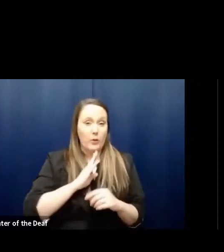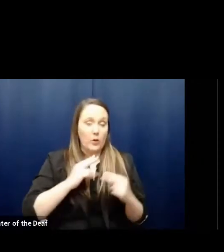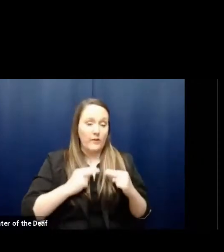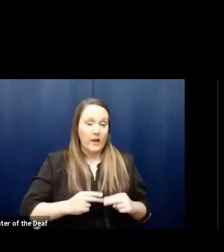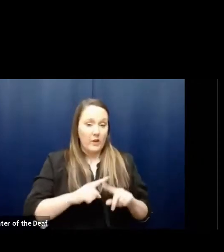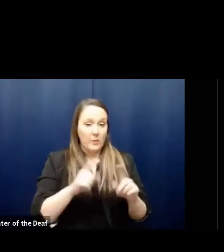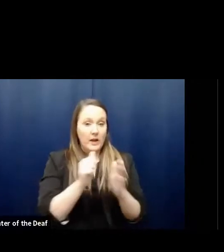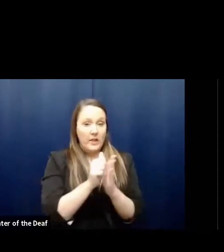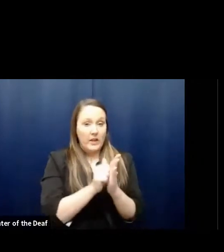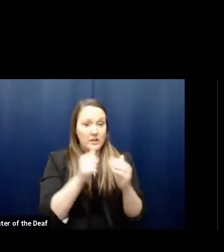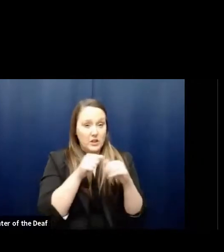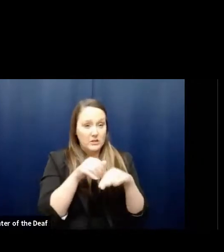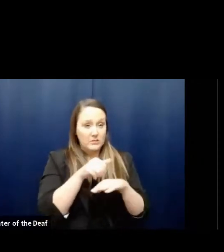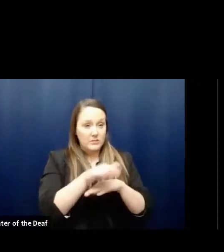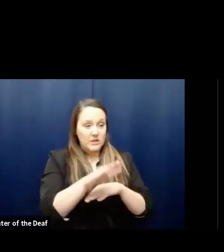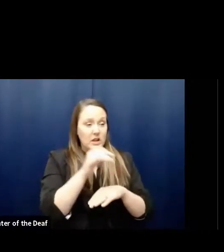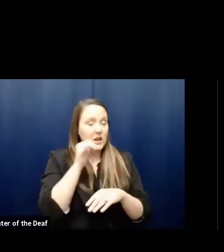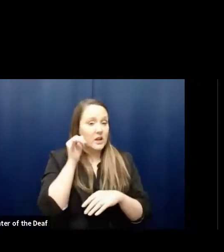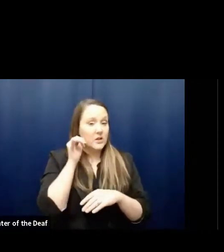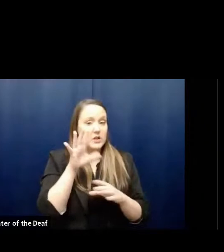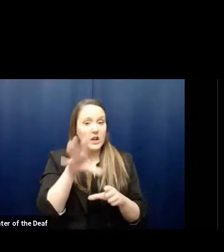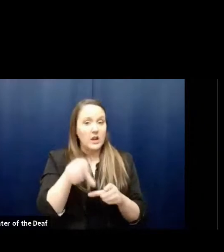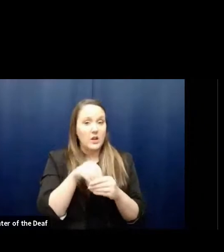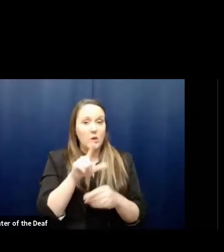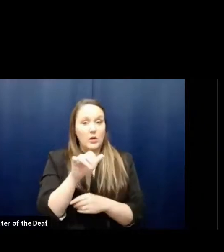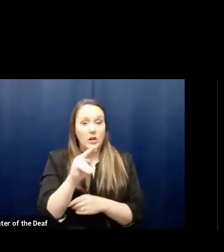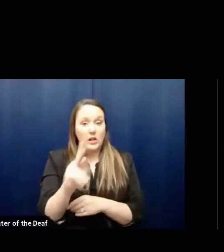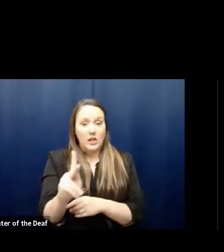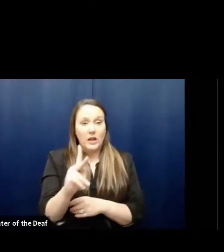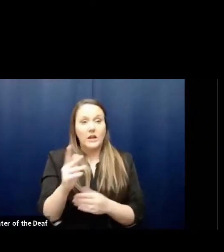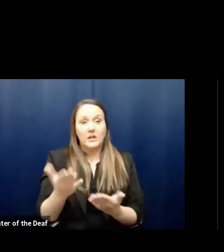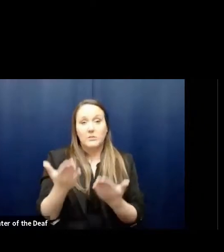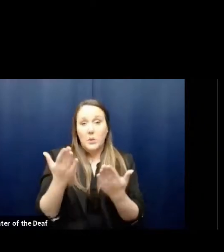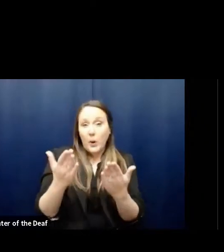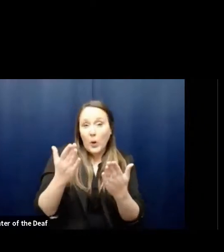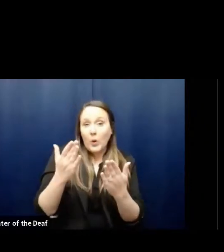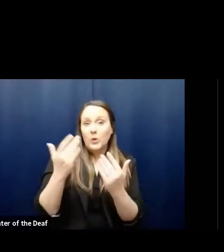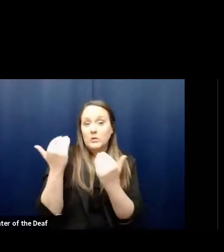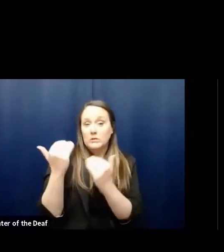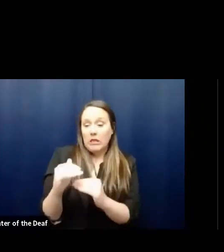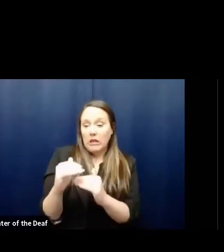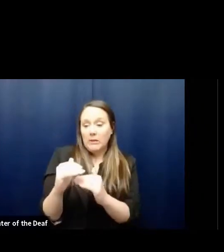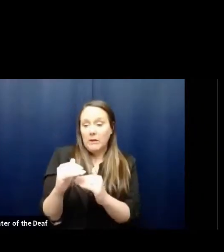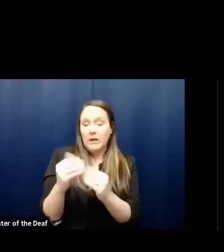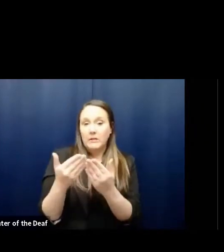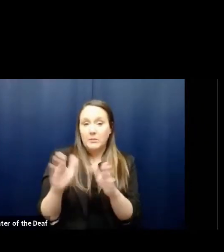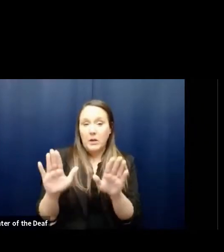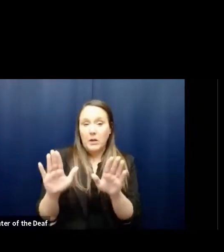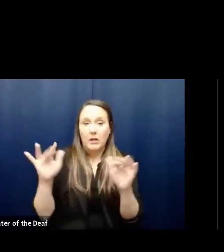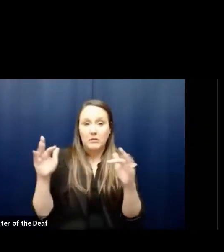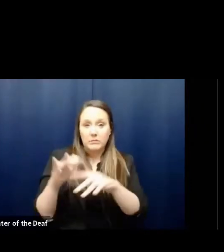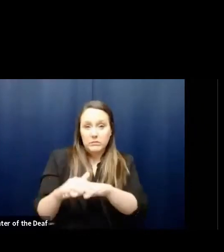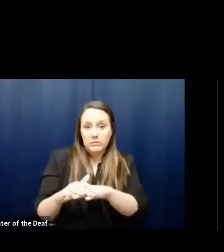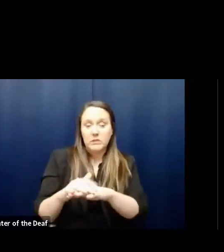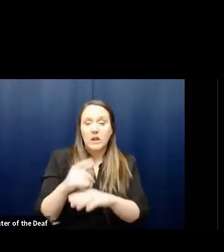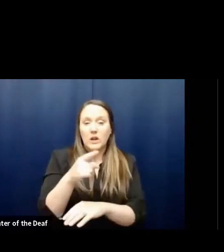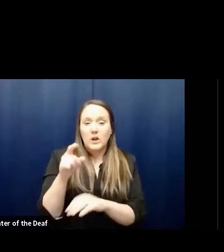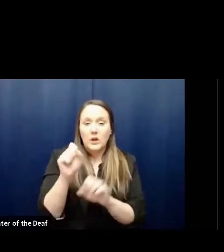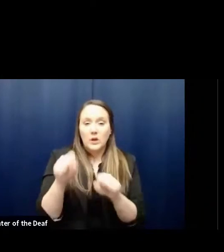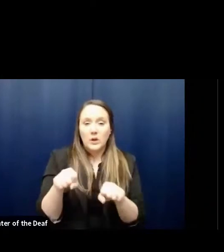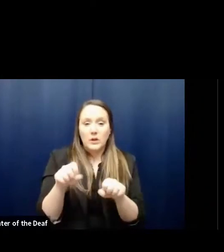out yesterday includes a link to a proposed social gathering limitation that is faulty. Can you provide a working link to this